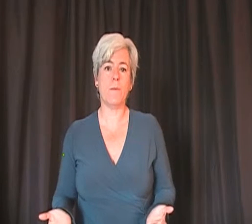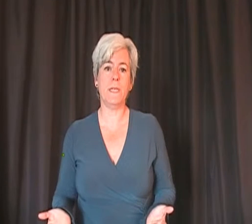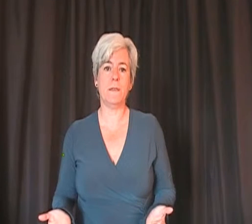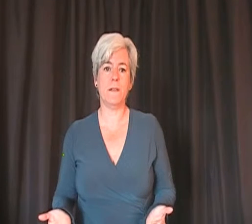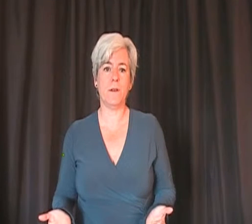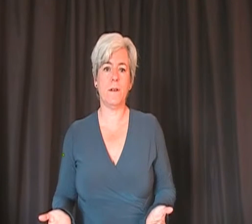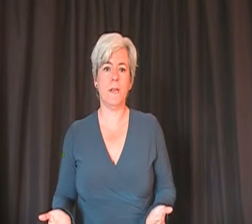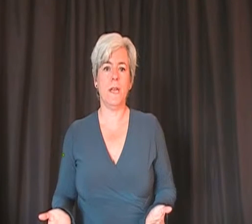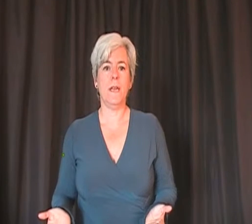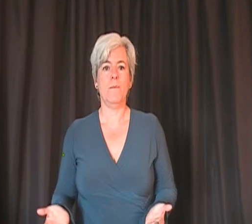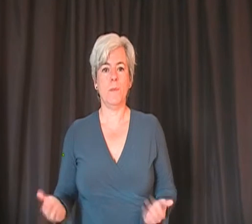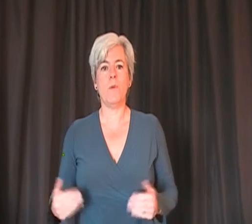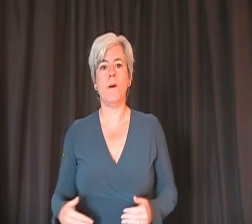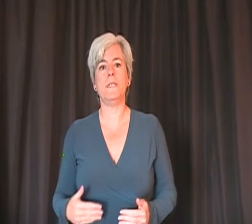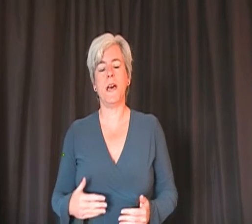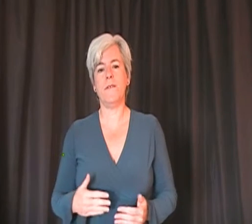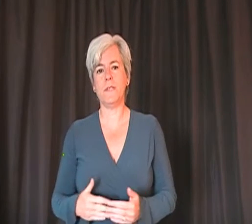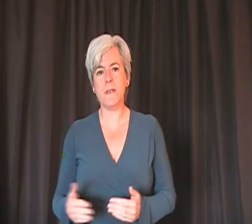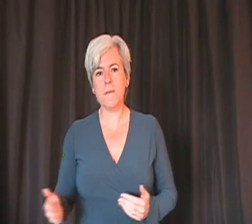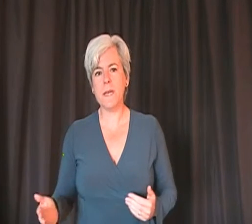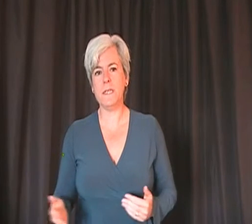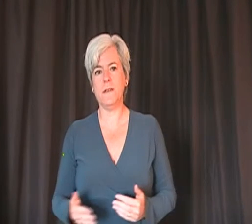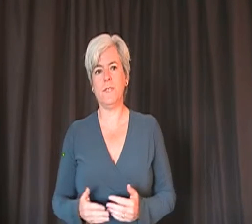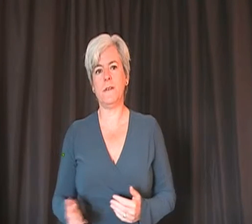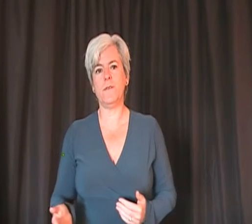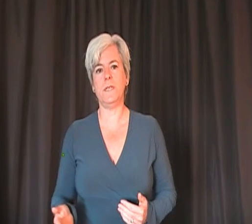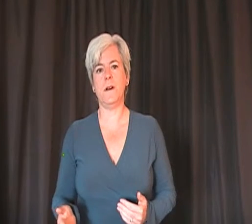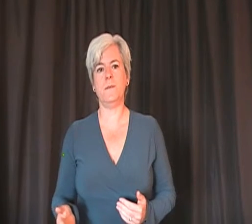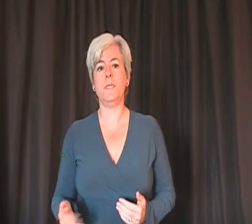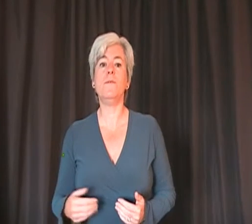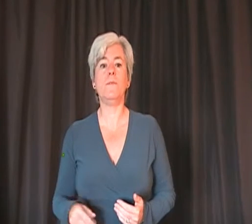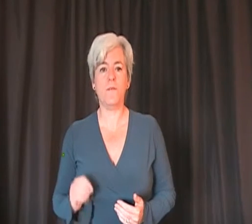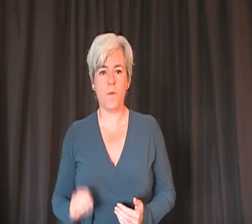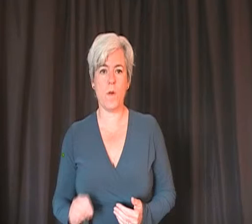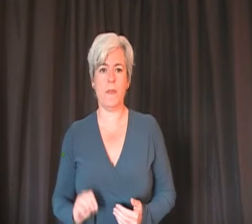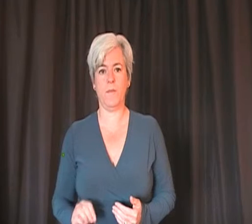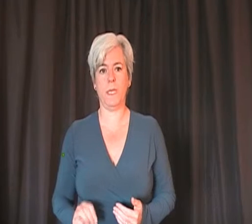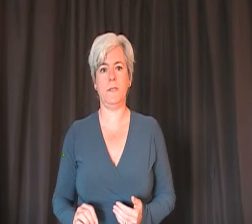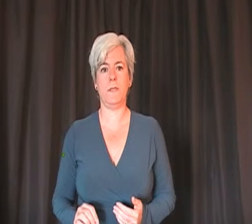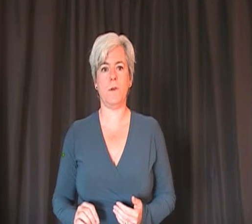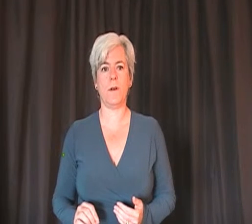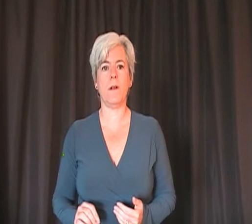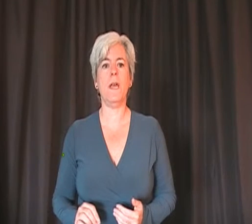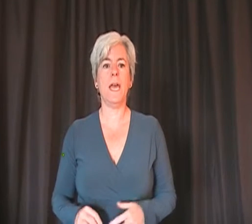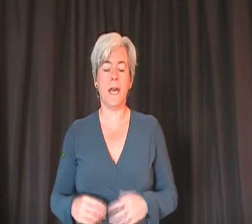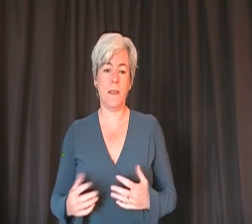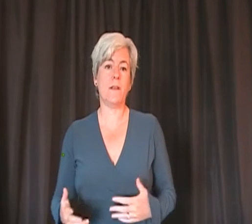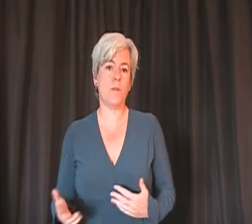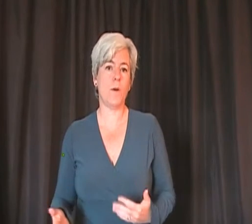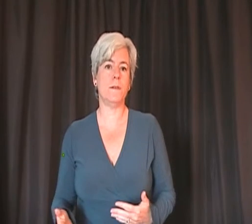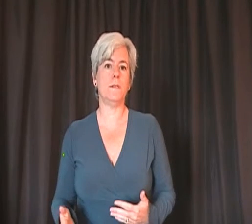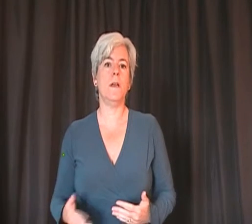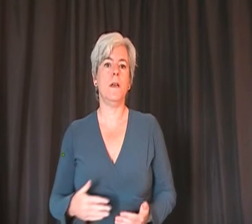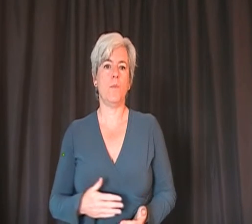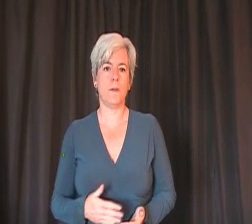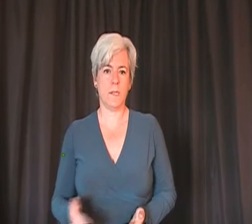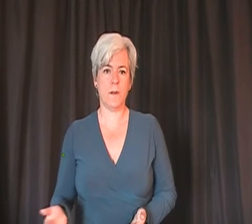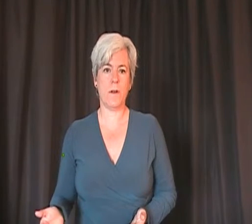be delivered? People want to have some idea of delivery times even before they've placed an order. And then, of course, once the order